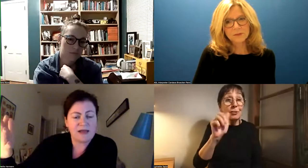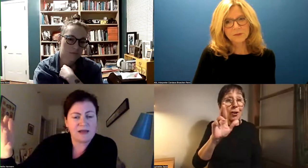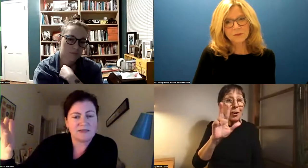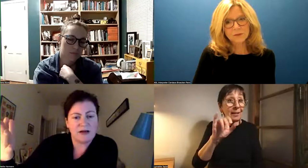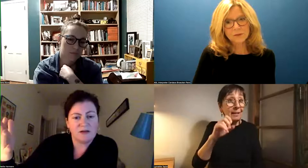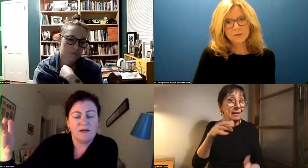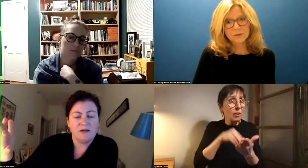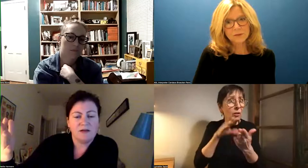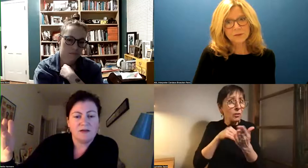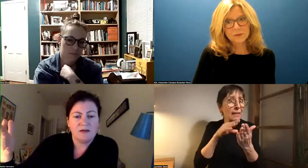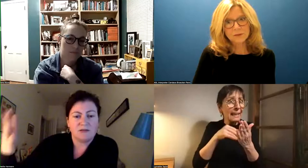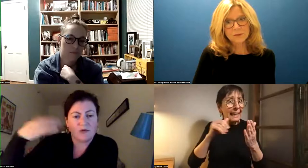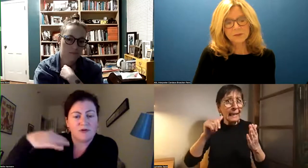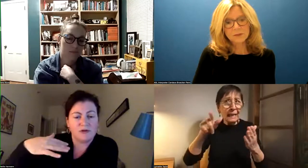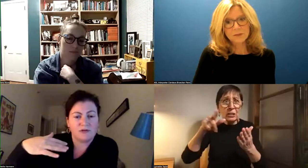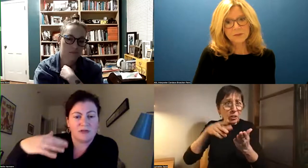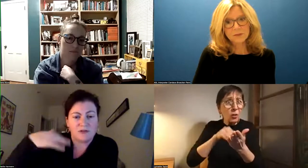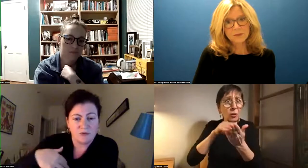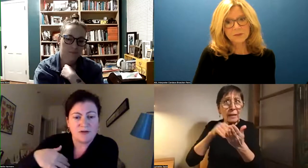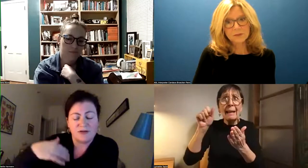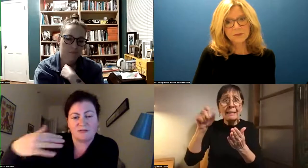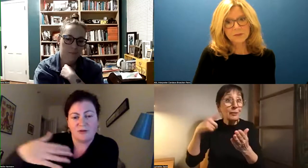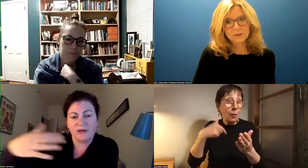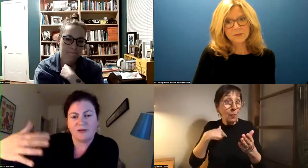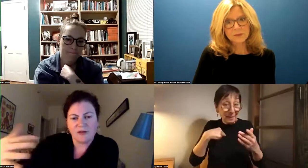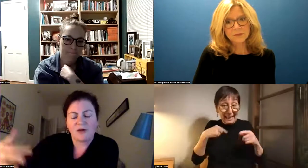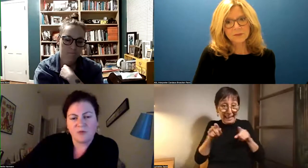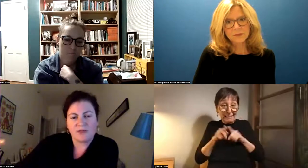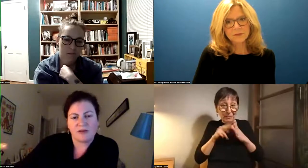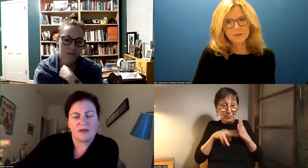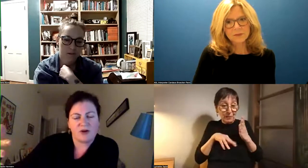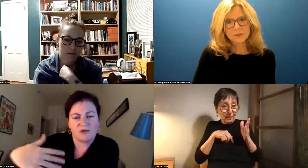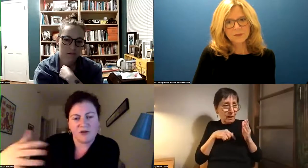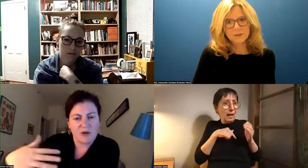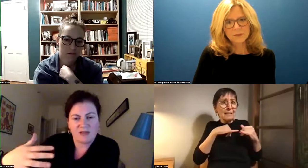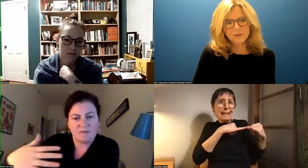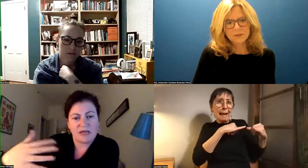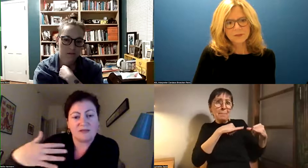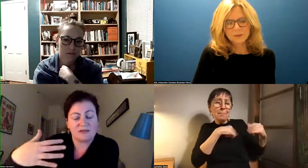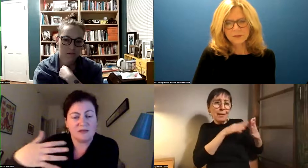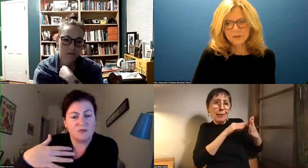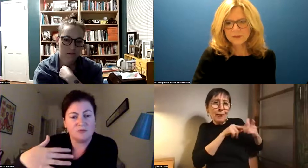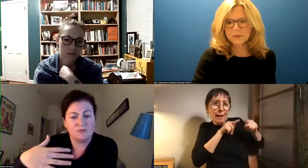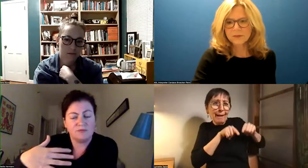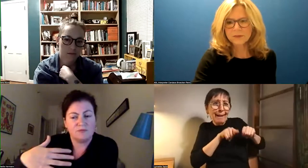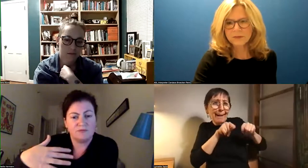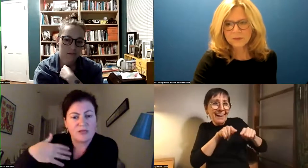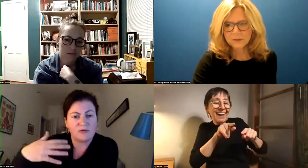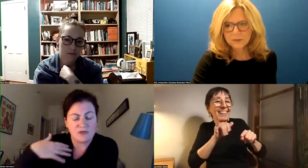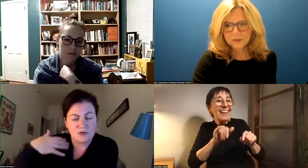learning ASL. So you're the reader is learning along with the character in a way that makes